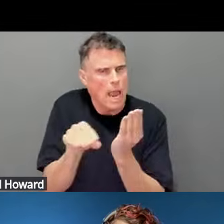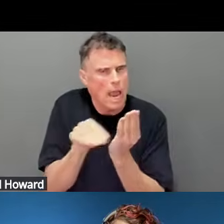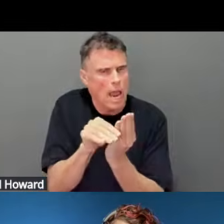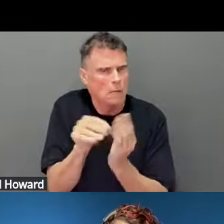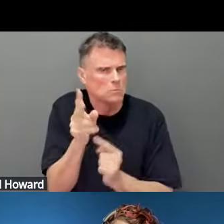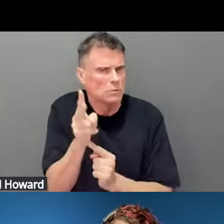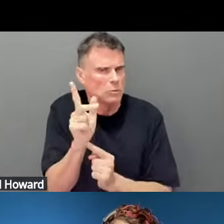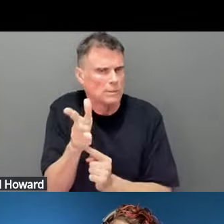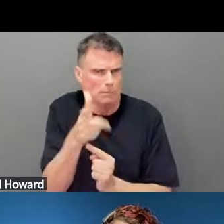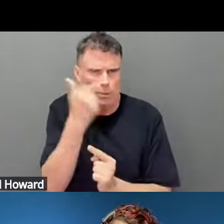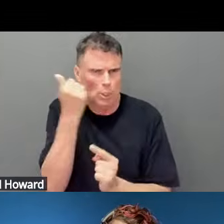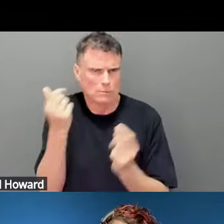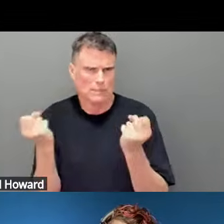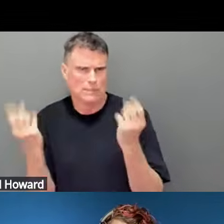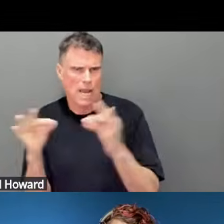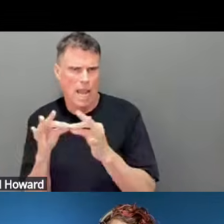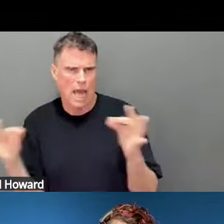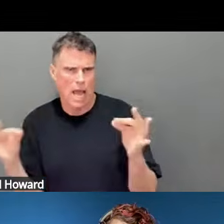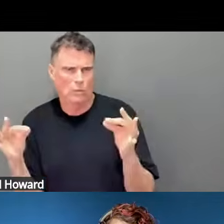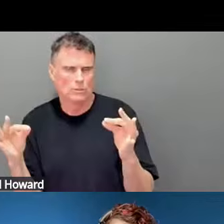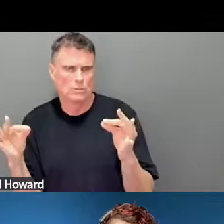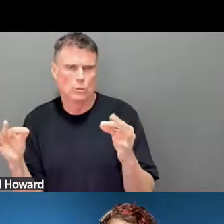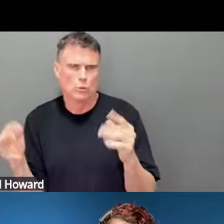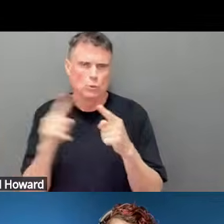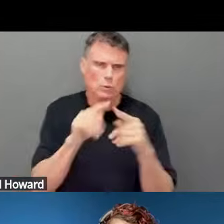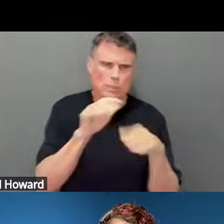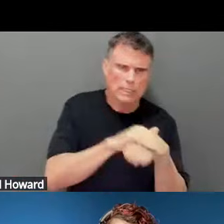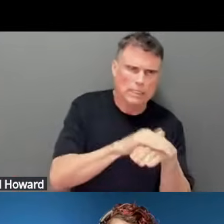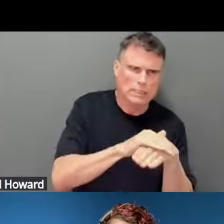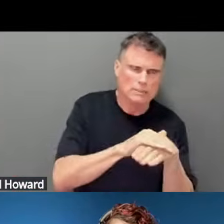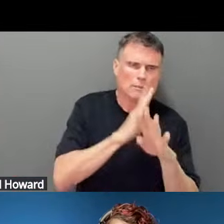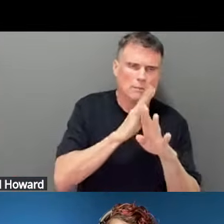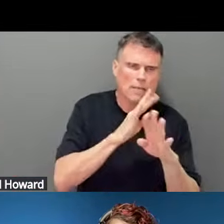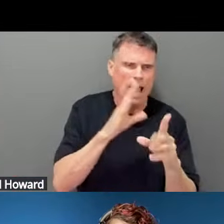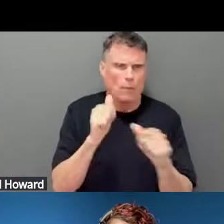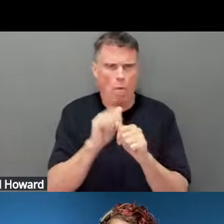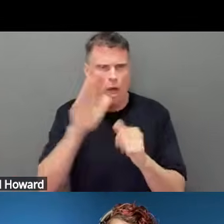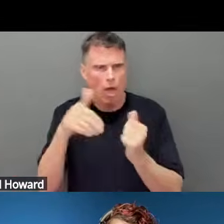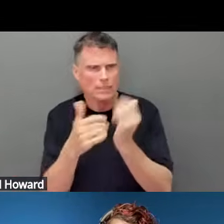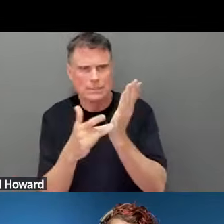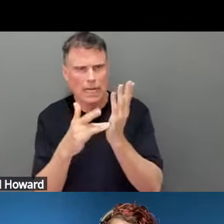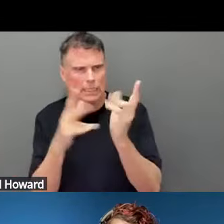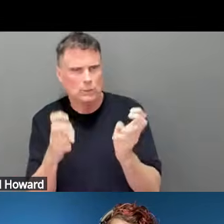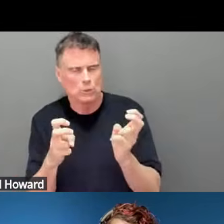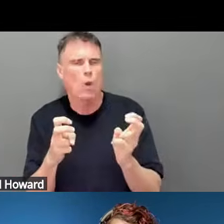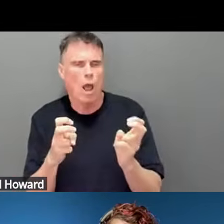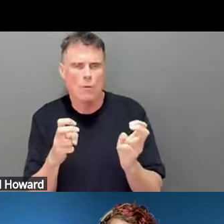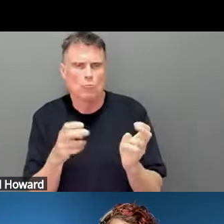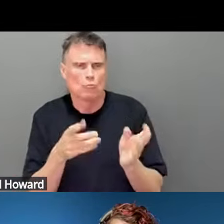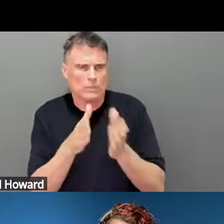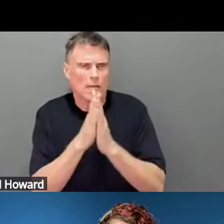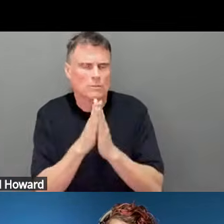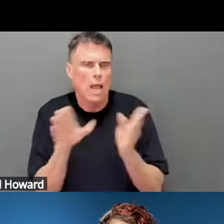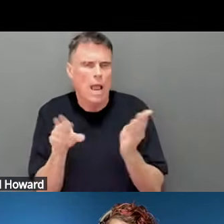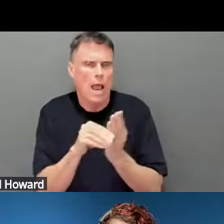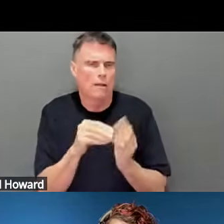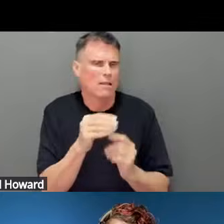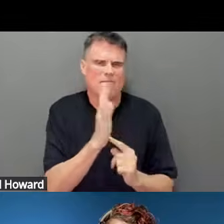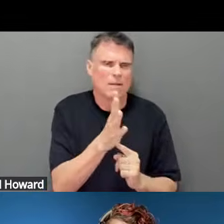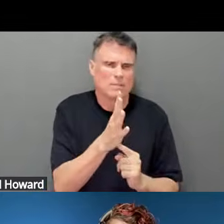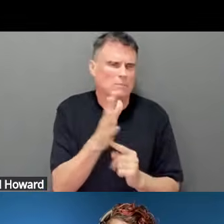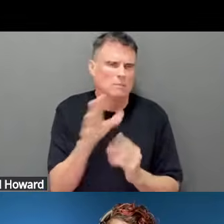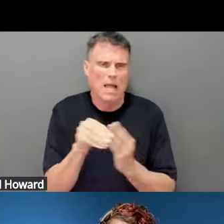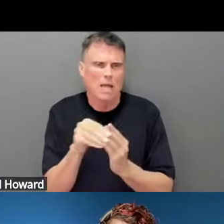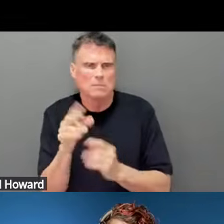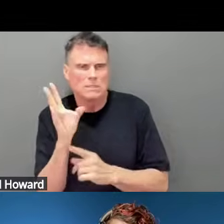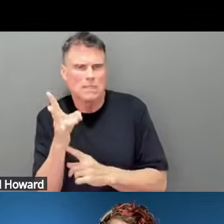I would respectfully request that we add some additional minutes because working from American Sign Language into spoken language and given the